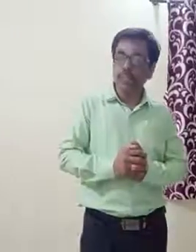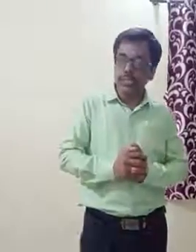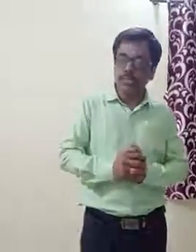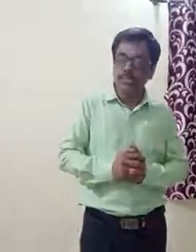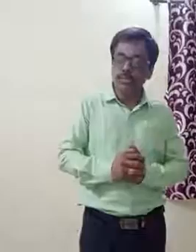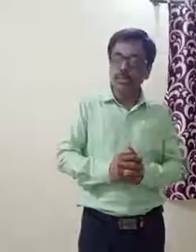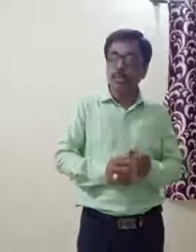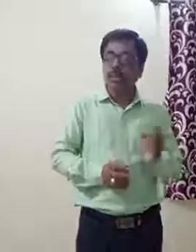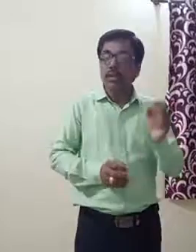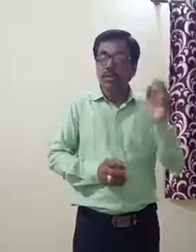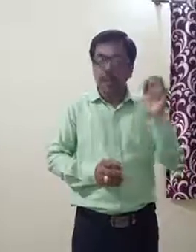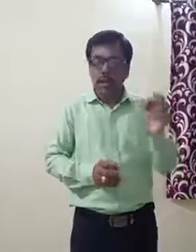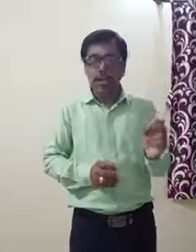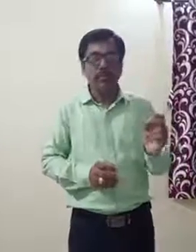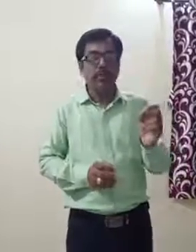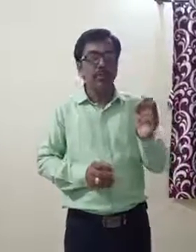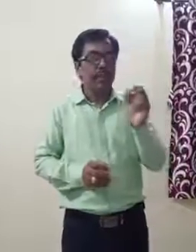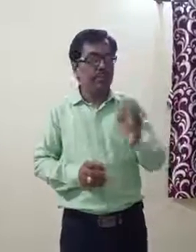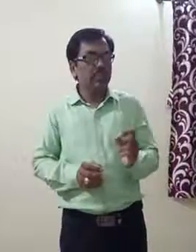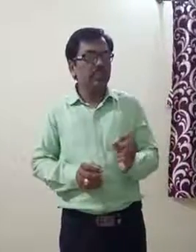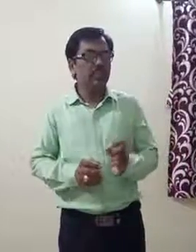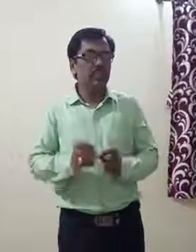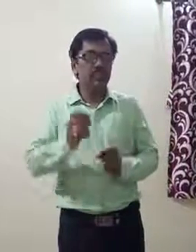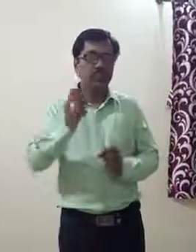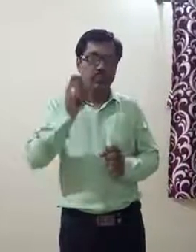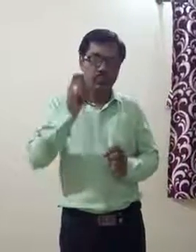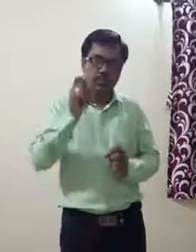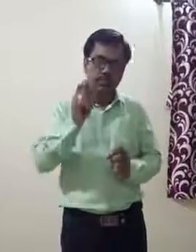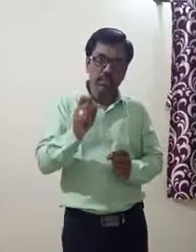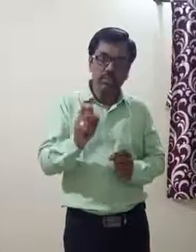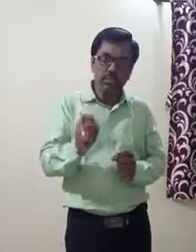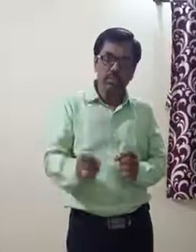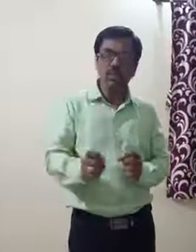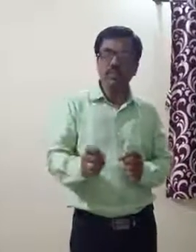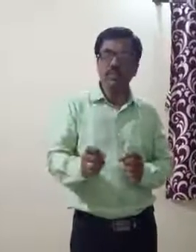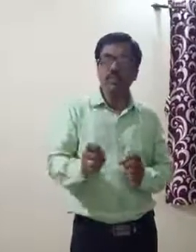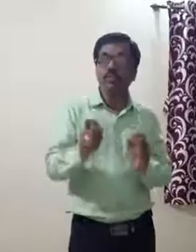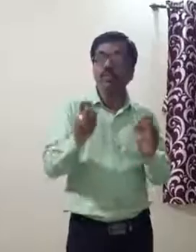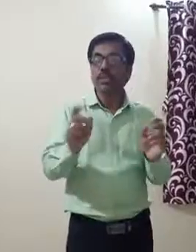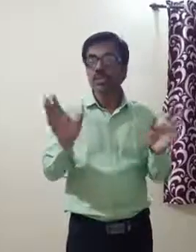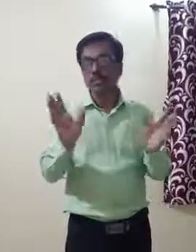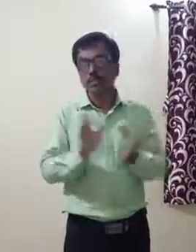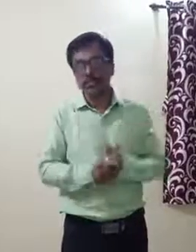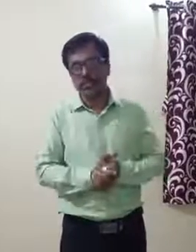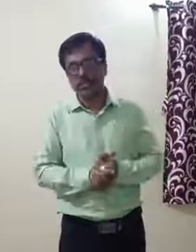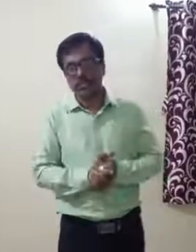is, why were the reactions of the Napoleonic rule was mixed?